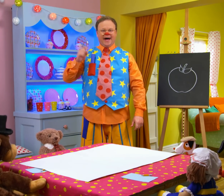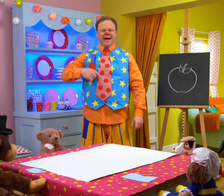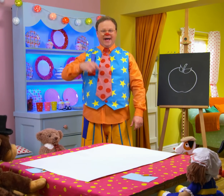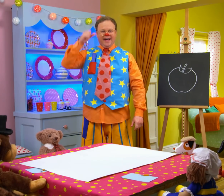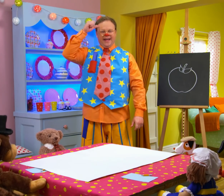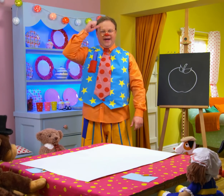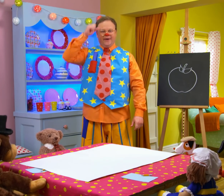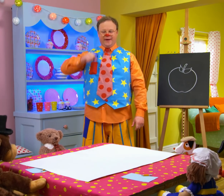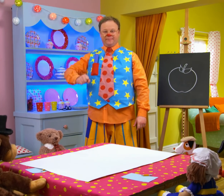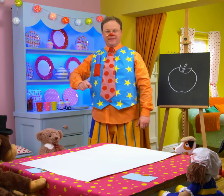I know!